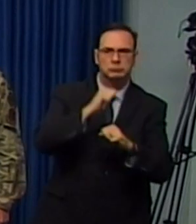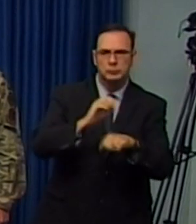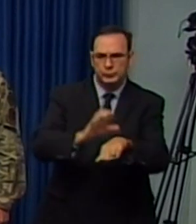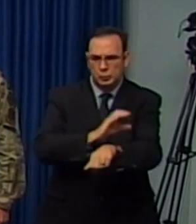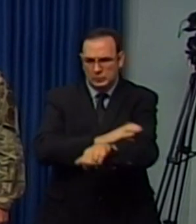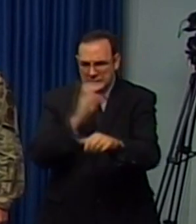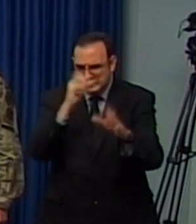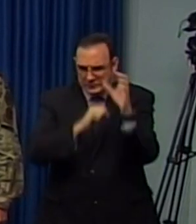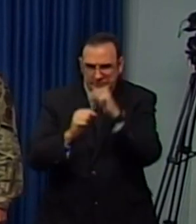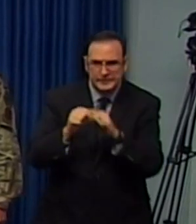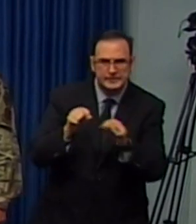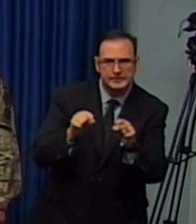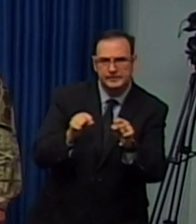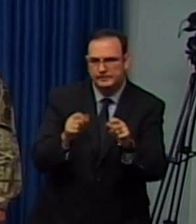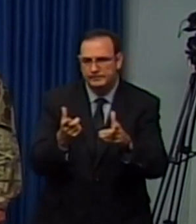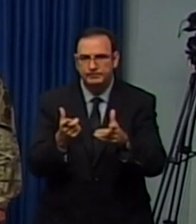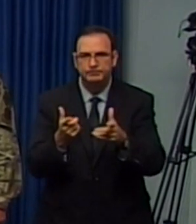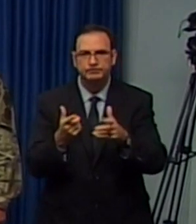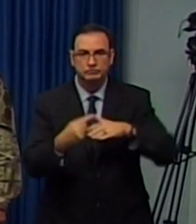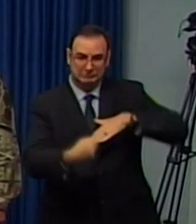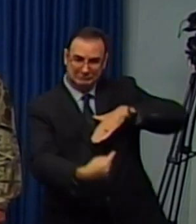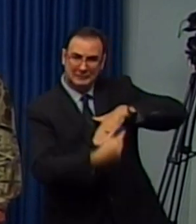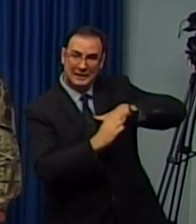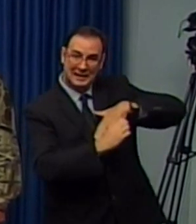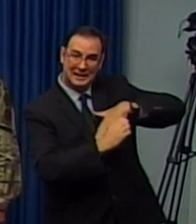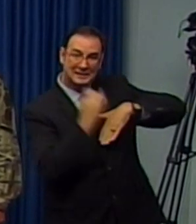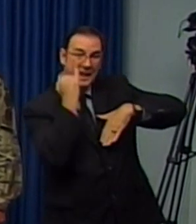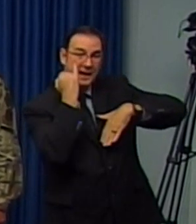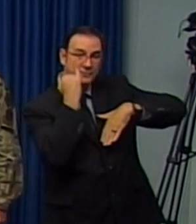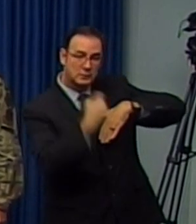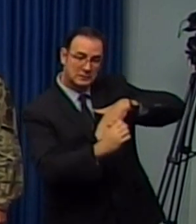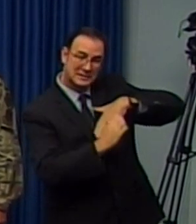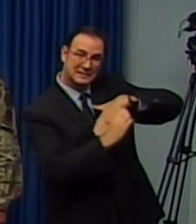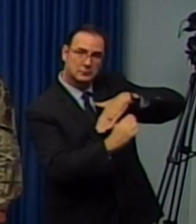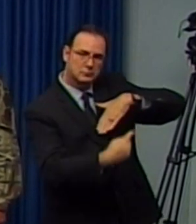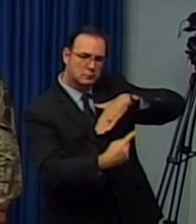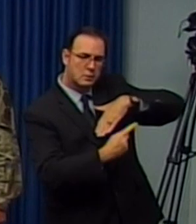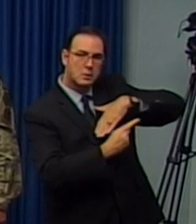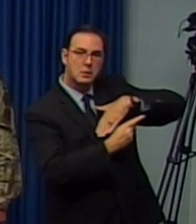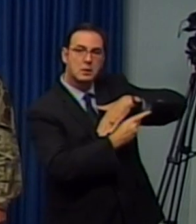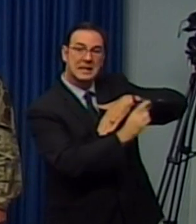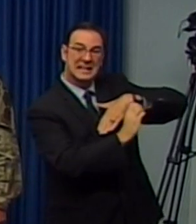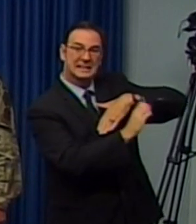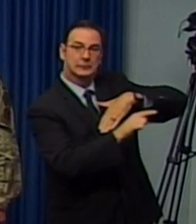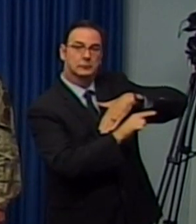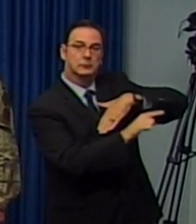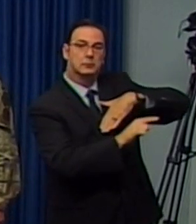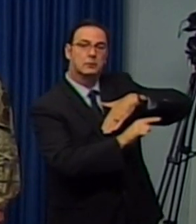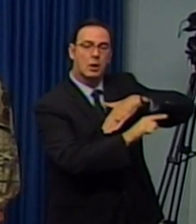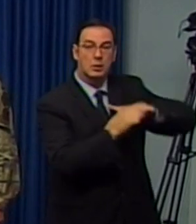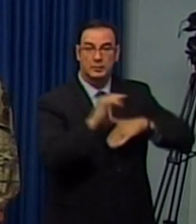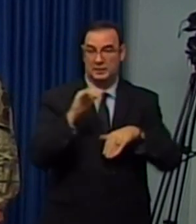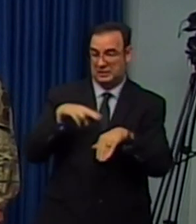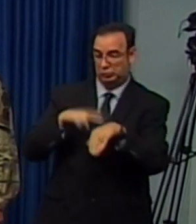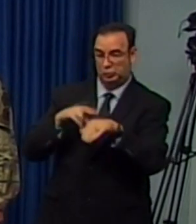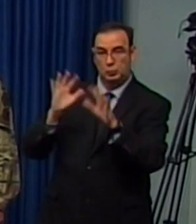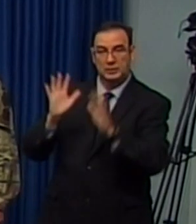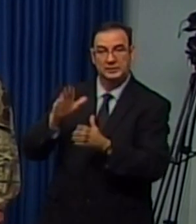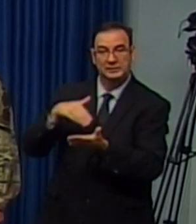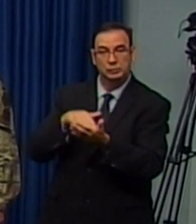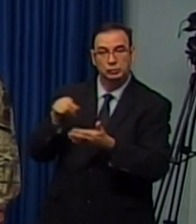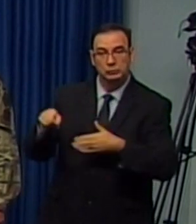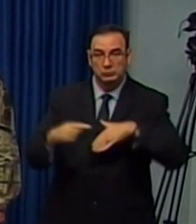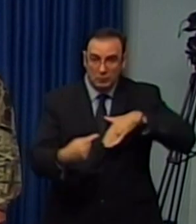then it tacked a little bit further west. So if you look at the National Hurricane Center's current track, I mean, I think it ends up within